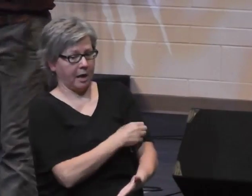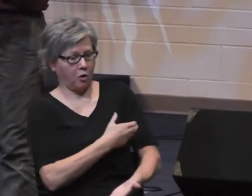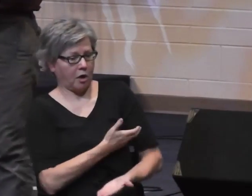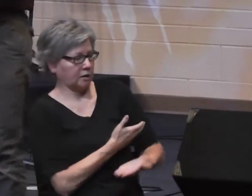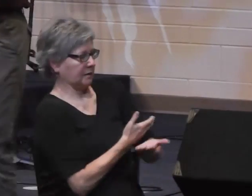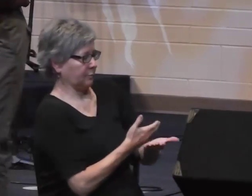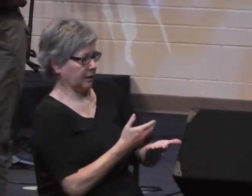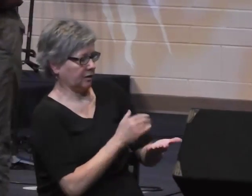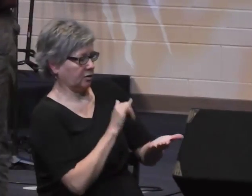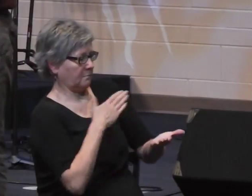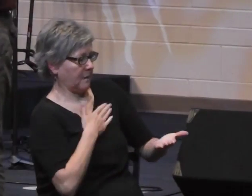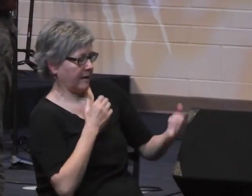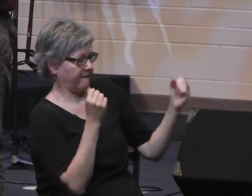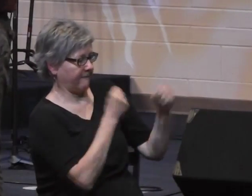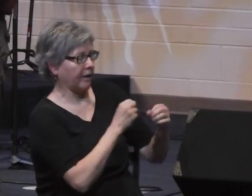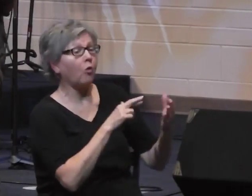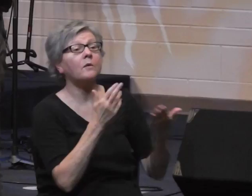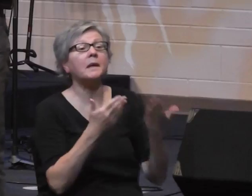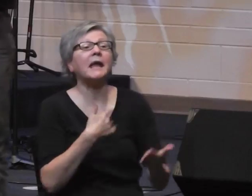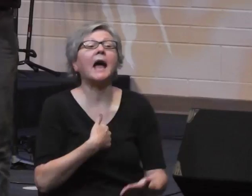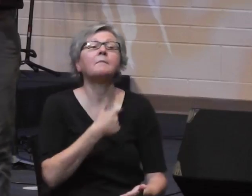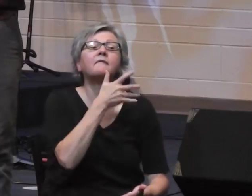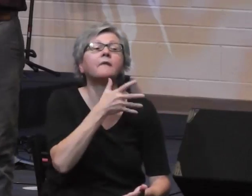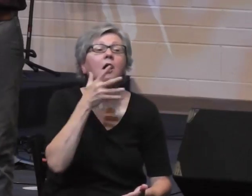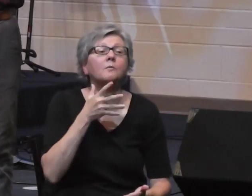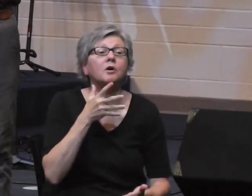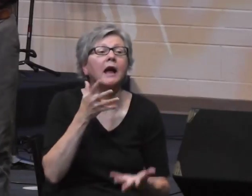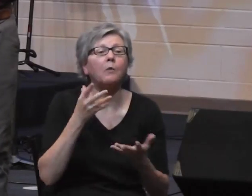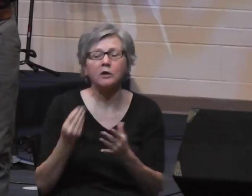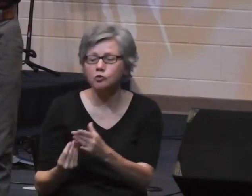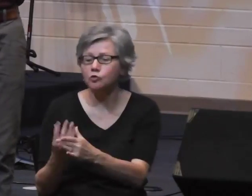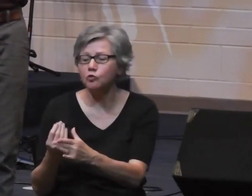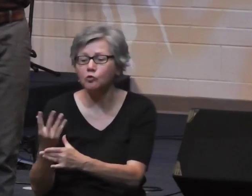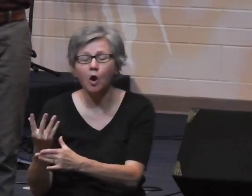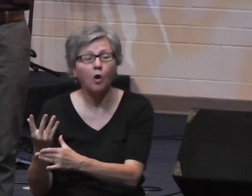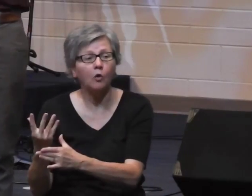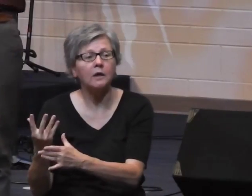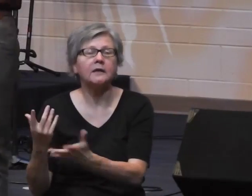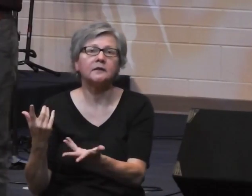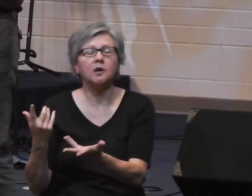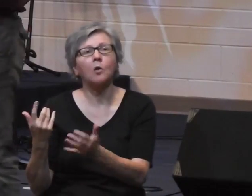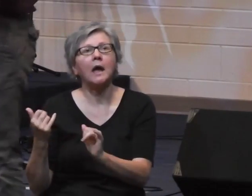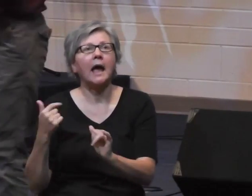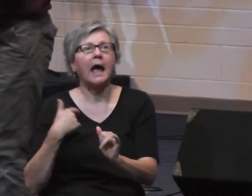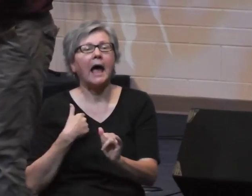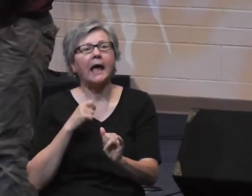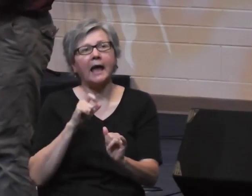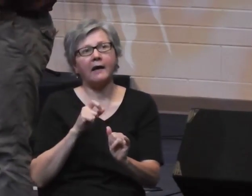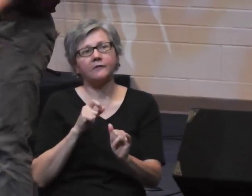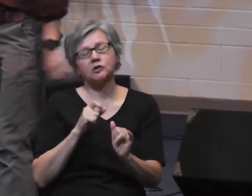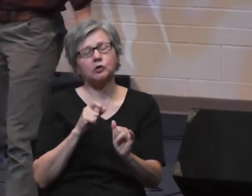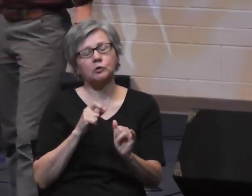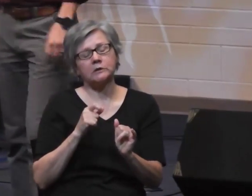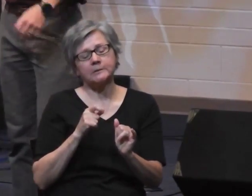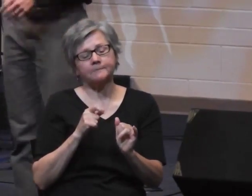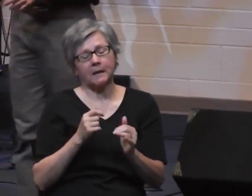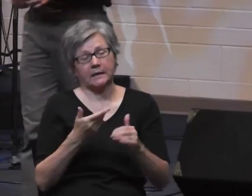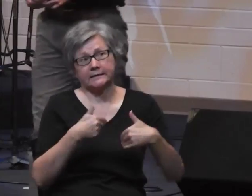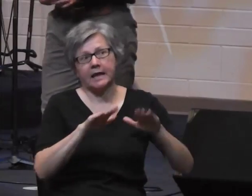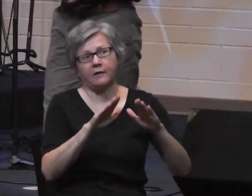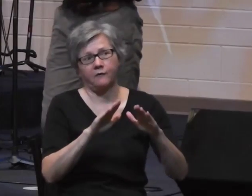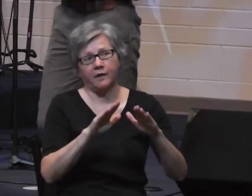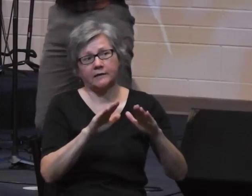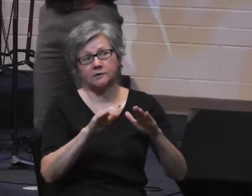or maybe I'm just a farmer and I want to grow some wheat so my children don't die, so I'm going to sacrifice to the gods to buy their favor so my